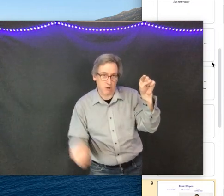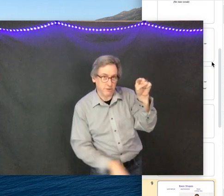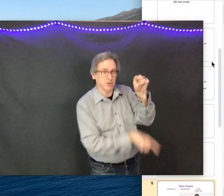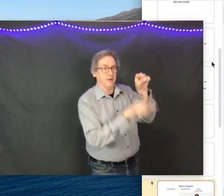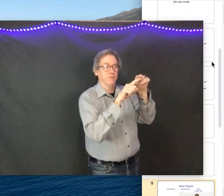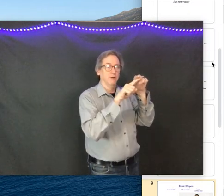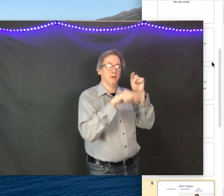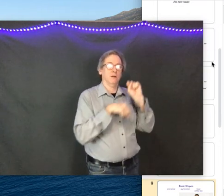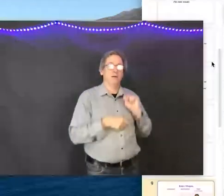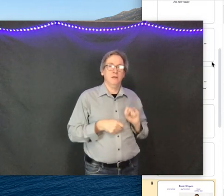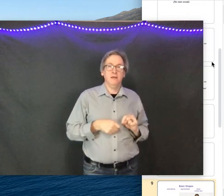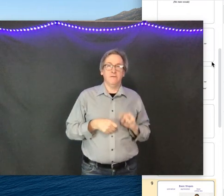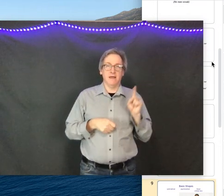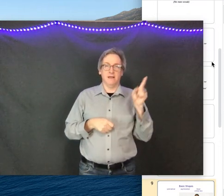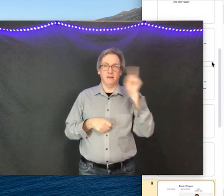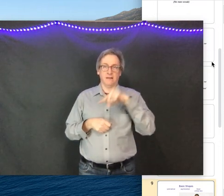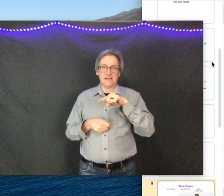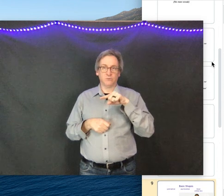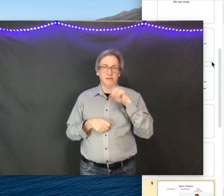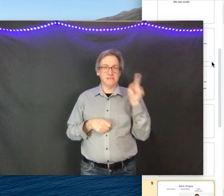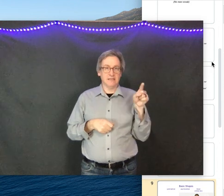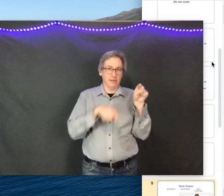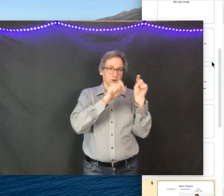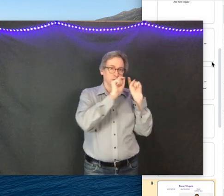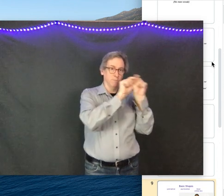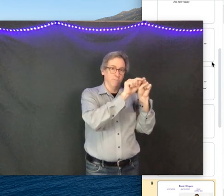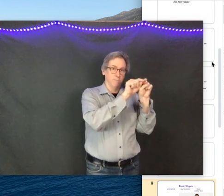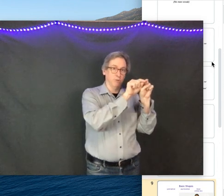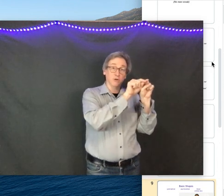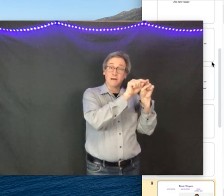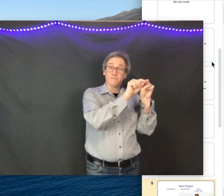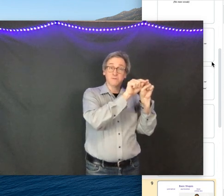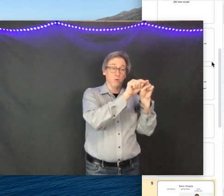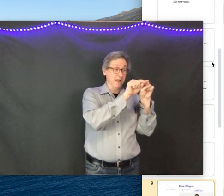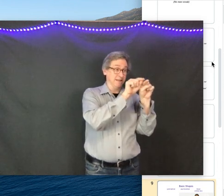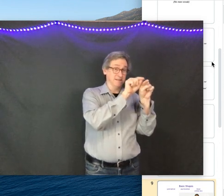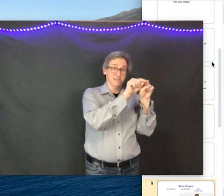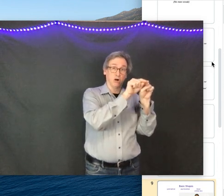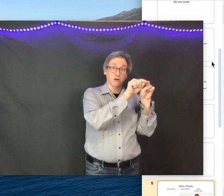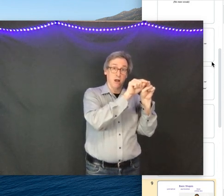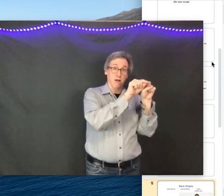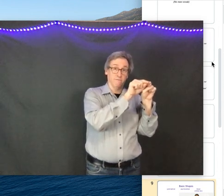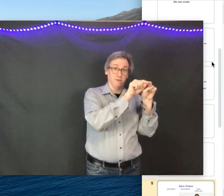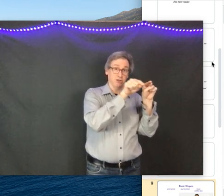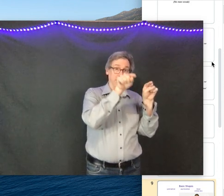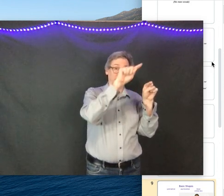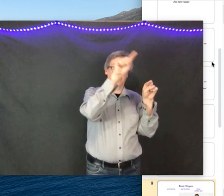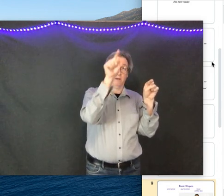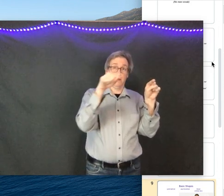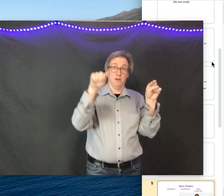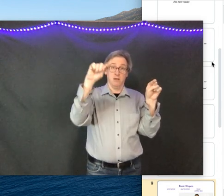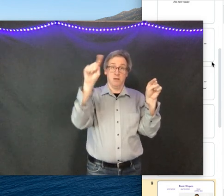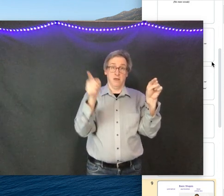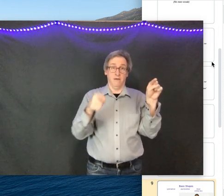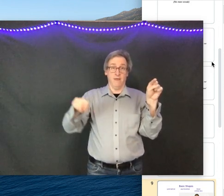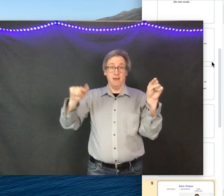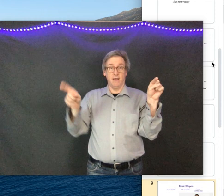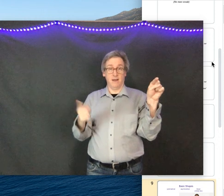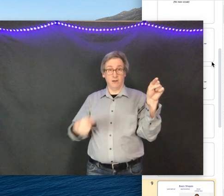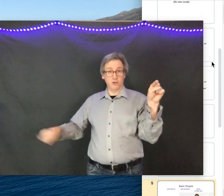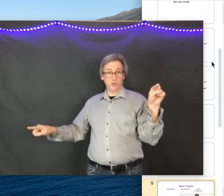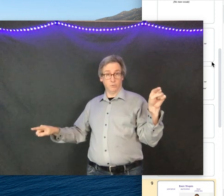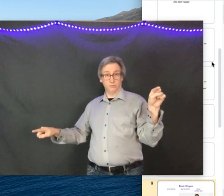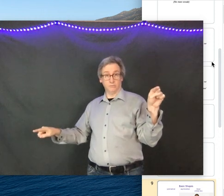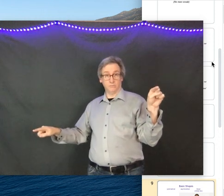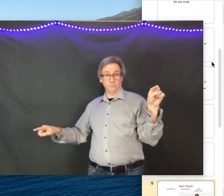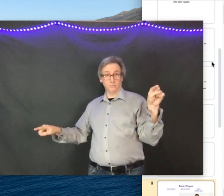then draw the shape. Then the last one is linear. Put the reference point at the start of the shape and